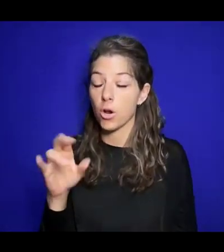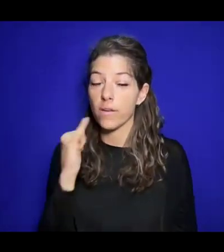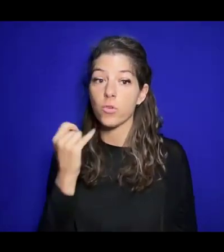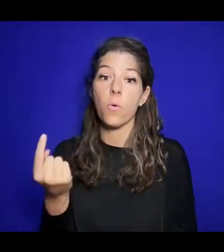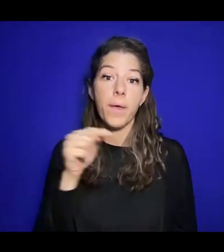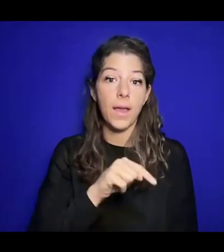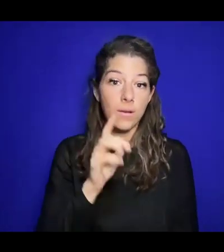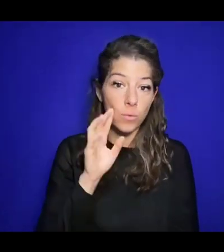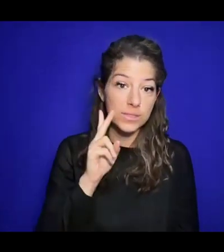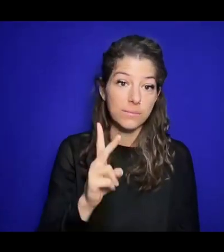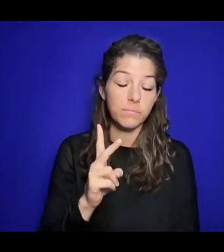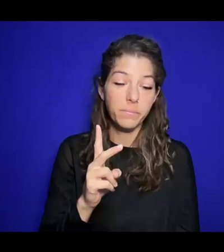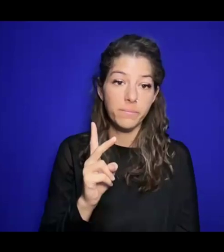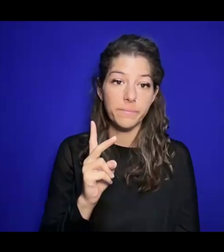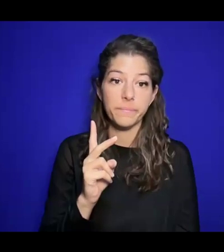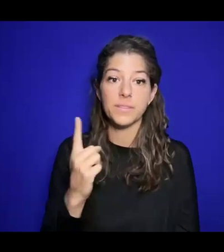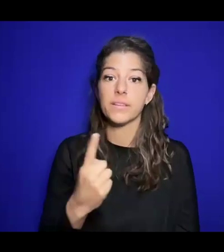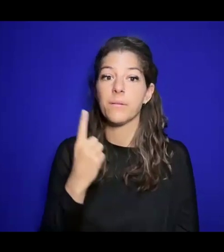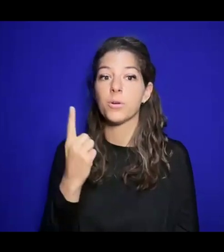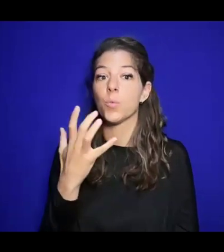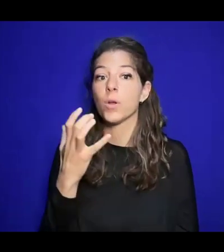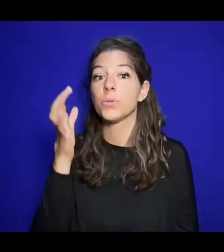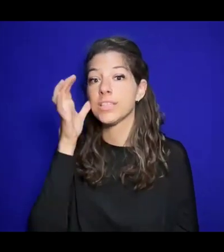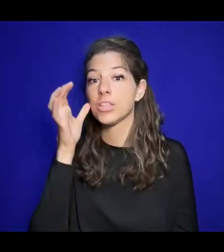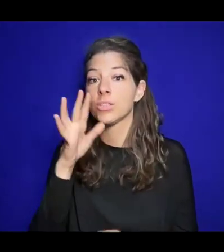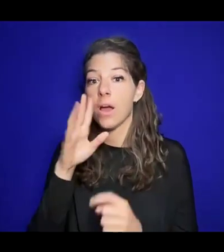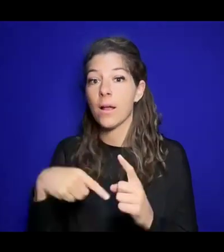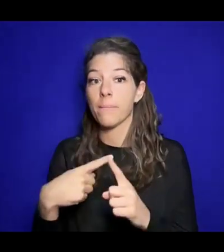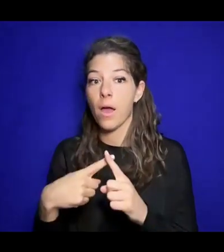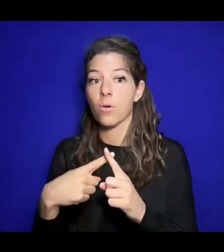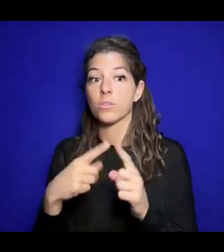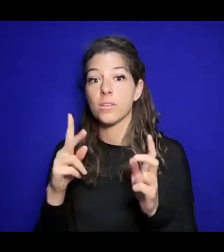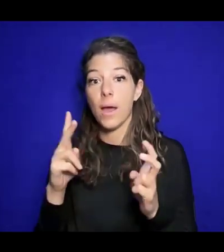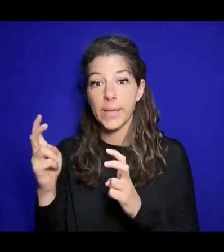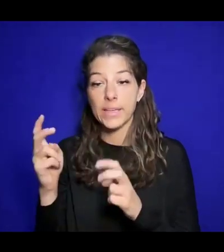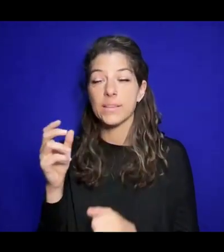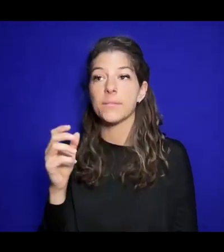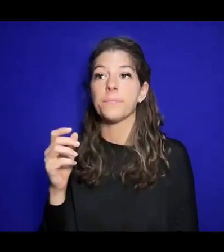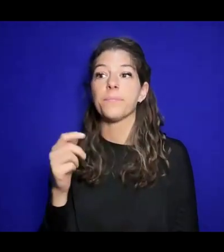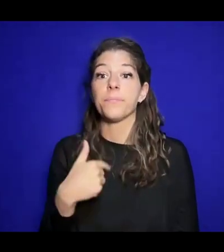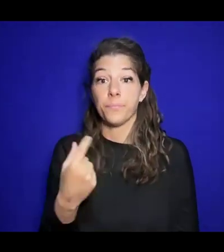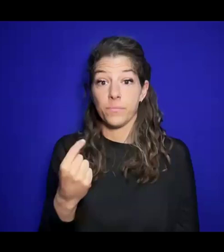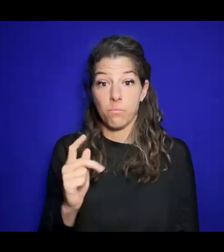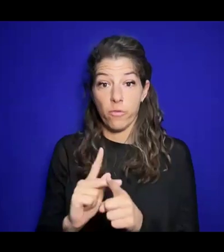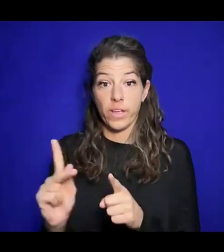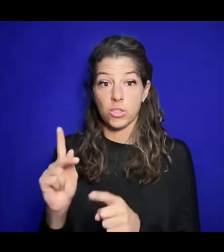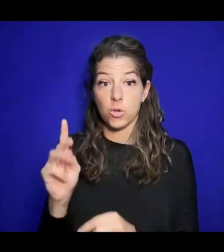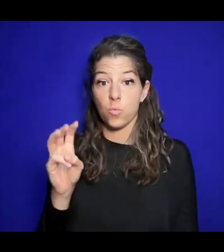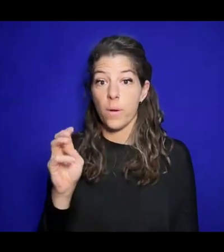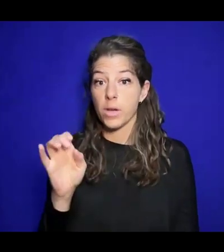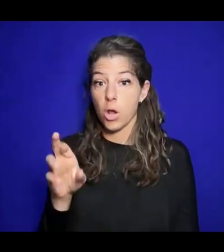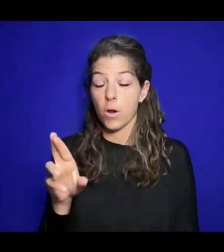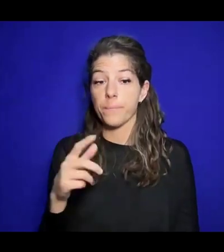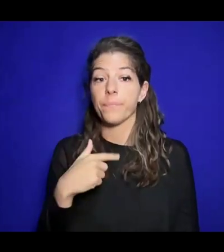you might see somebody that you want to hear talk about some topic. So what I do in the professional webinars is